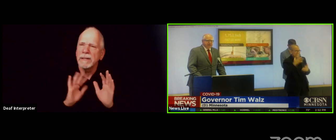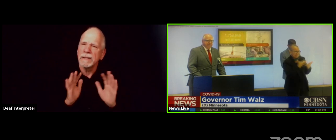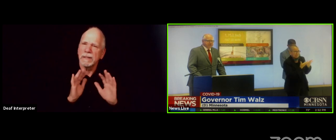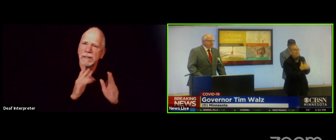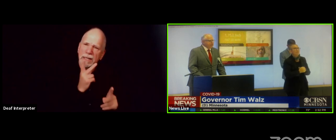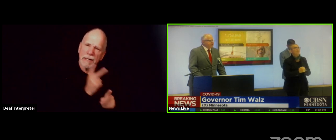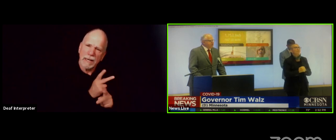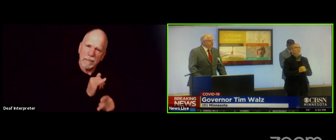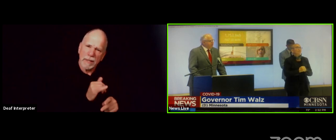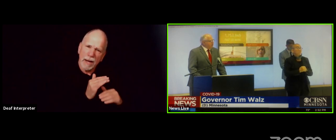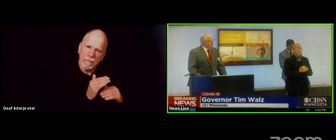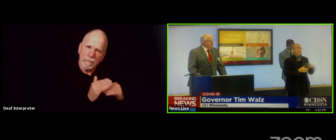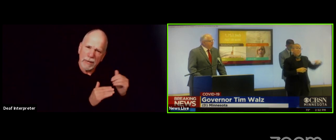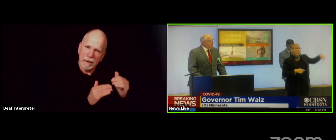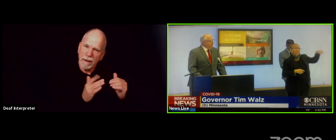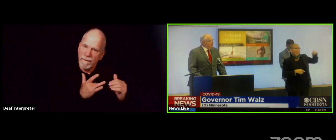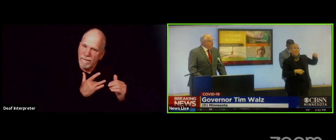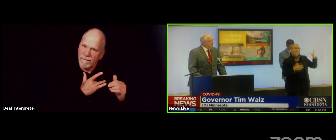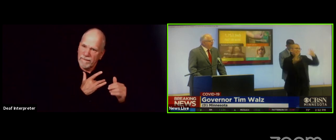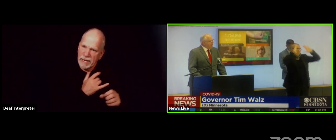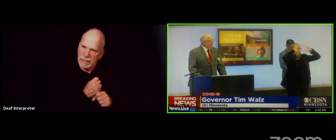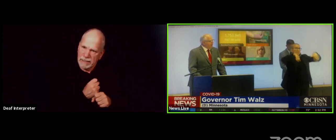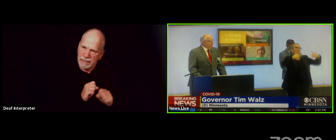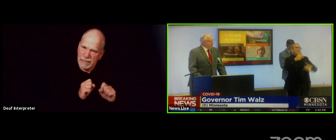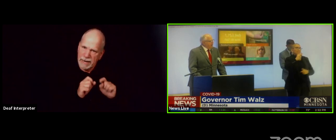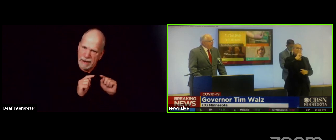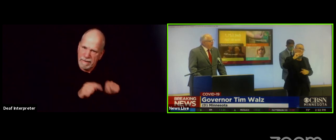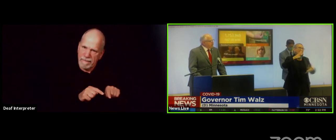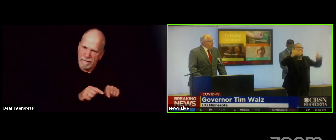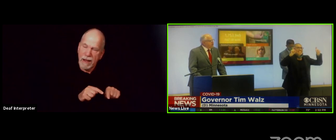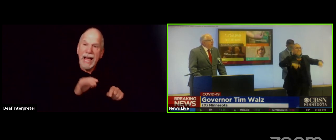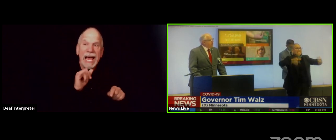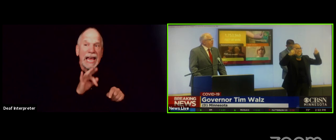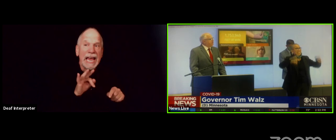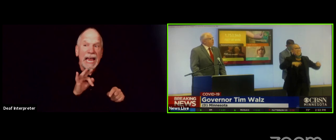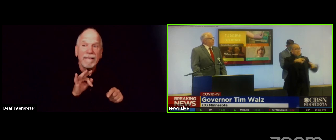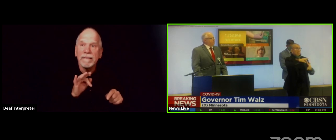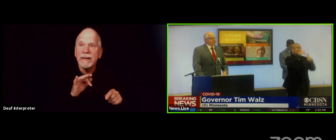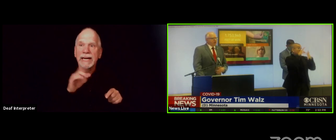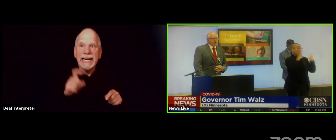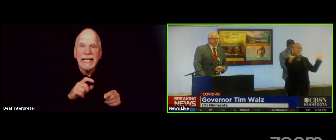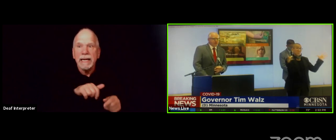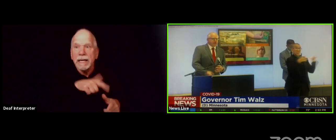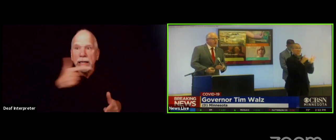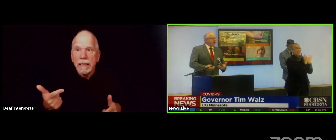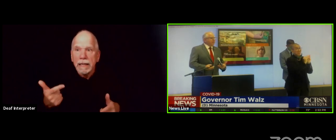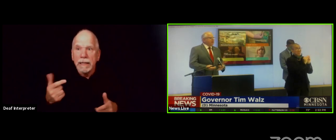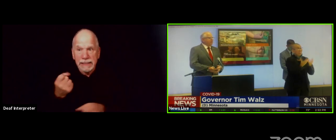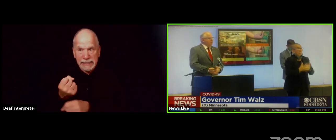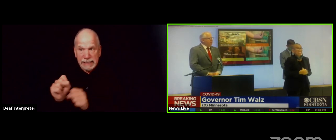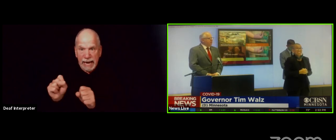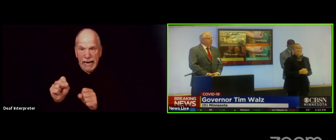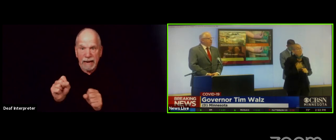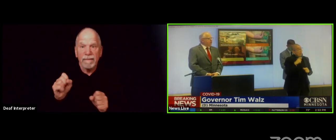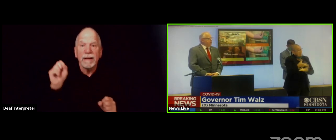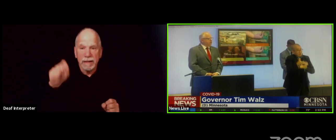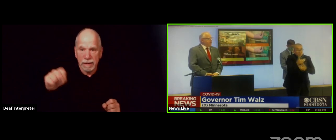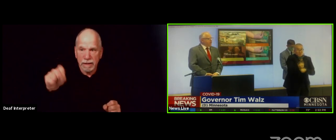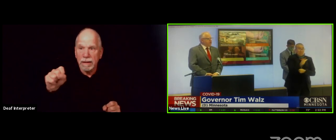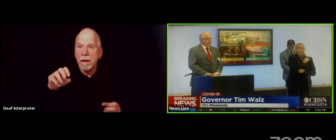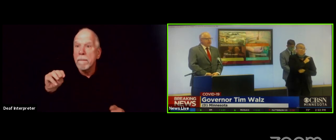understand Minnesota is still the focal point of the need to have trust in our police force amongst our community, talking about reforms that make